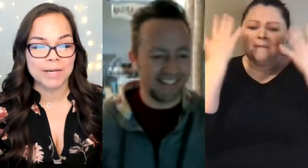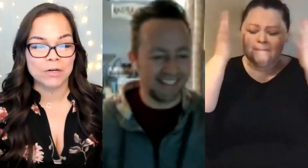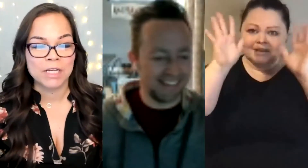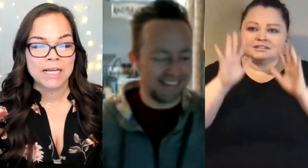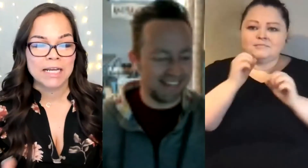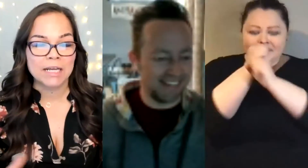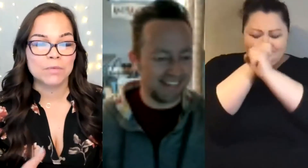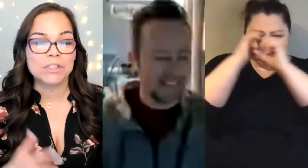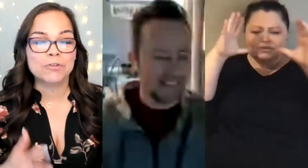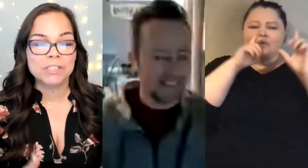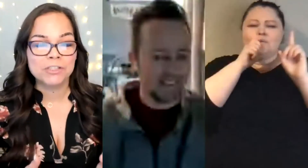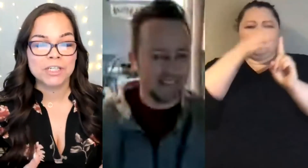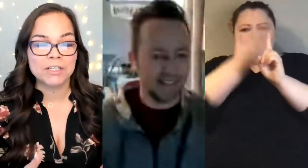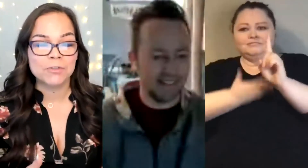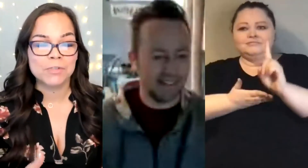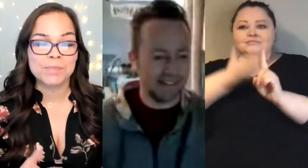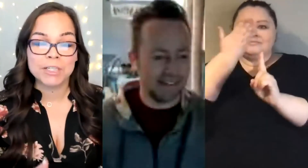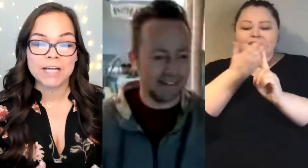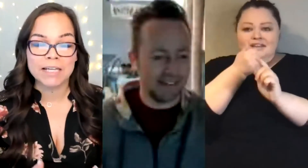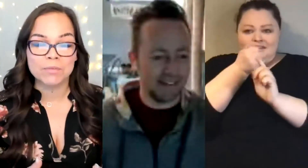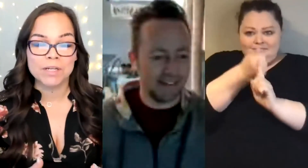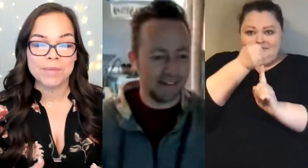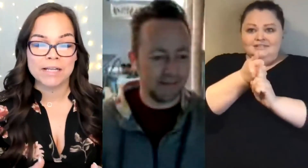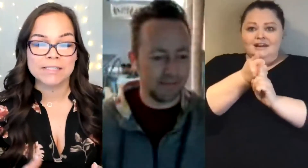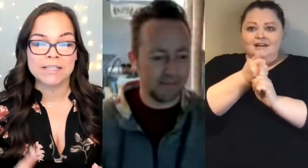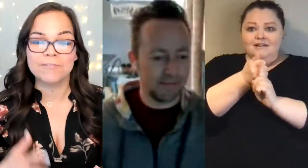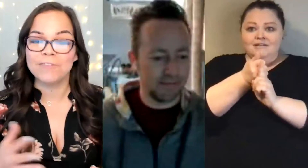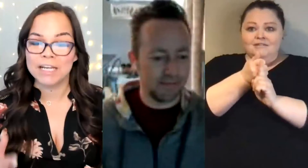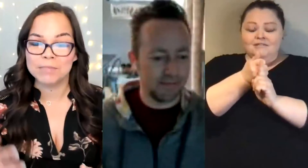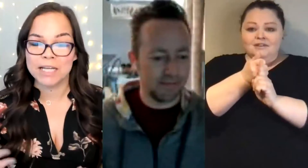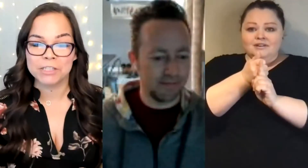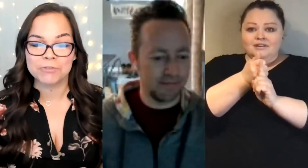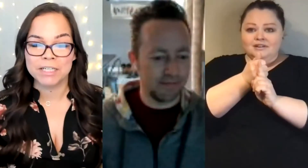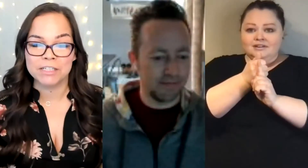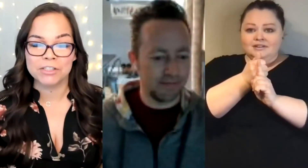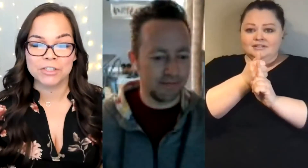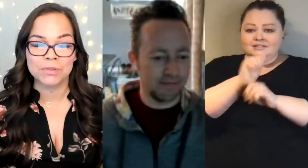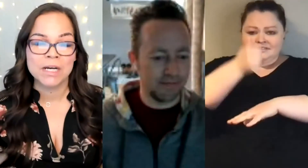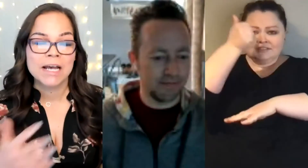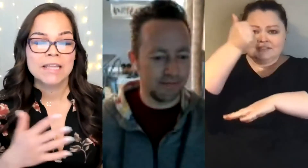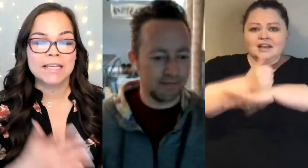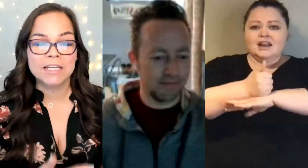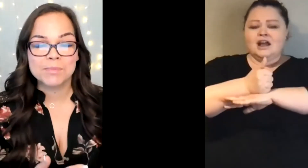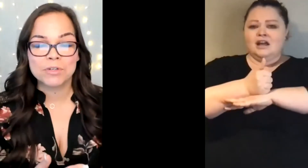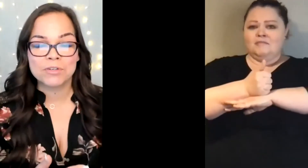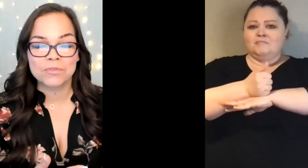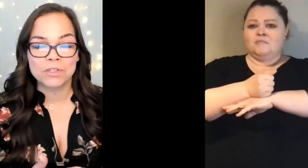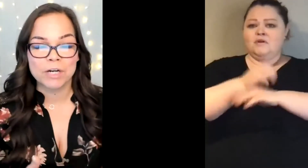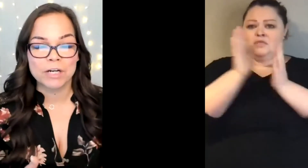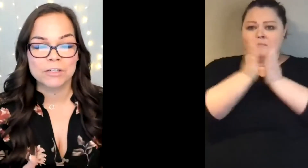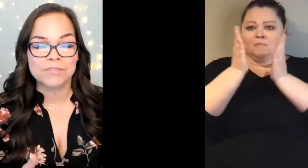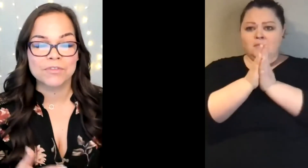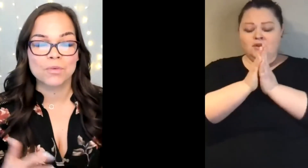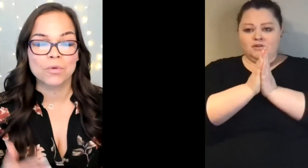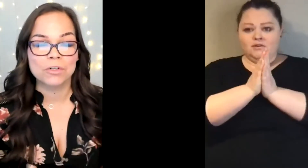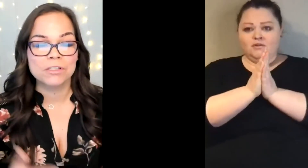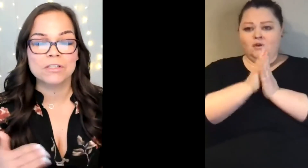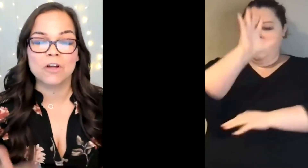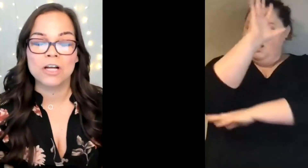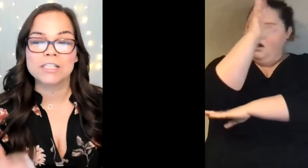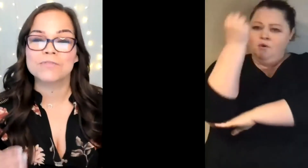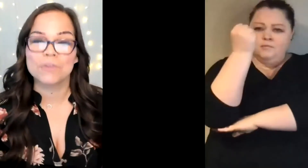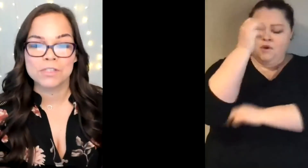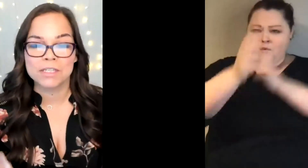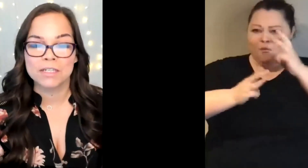talking about, it was Christian who spearheaded Winnipeg's famed entry into the Guinness Book of World Records for the